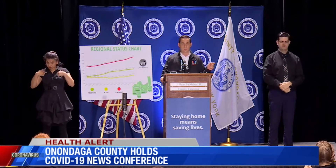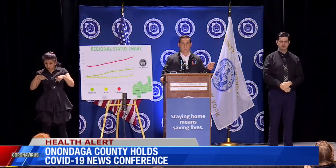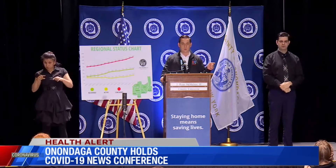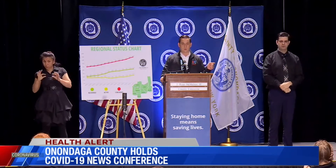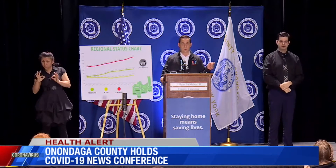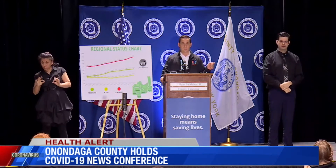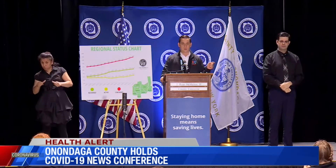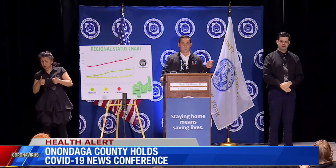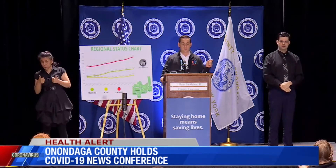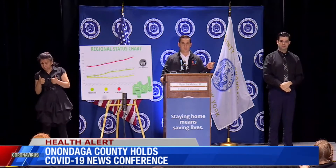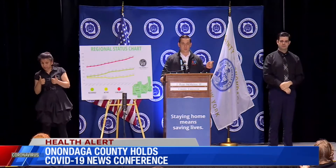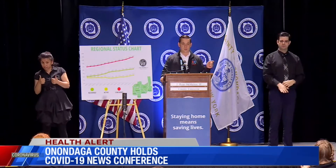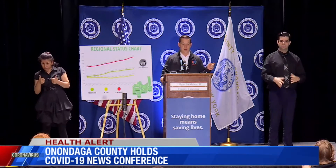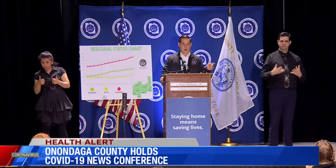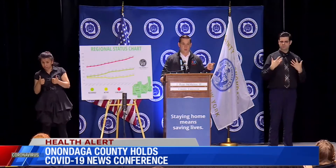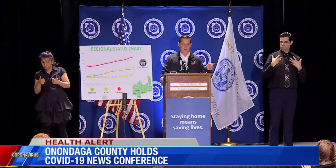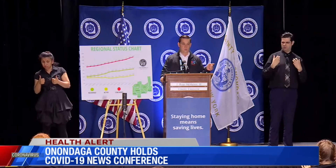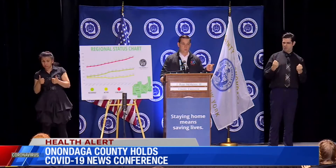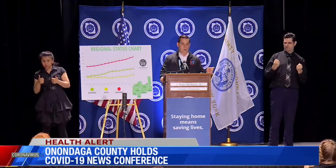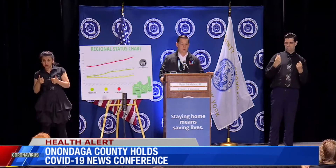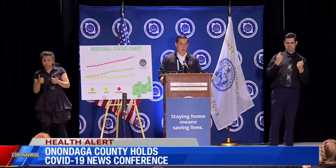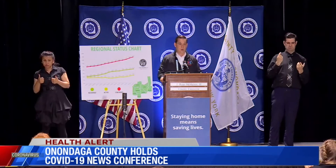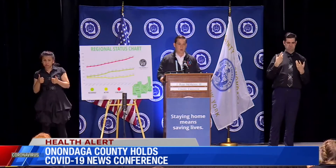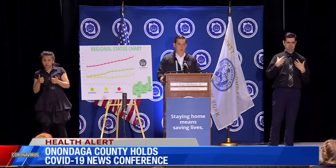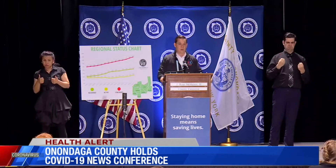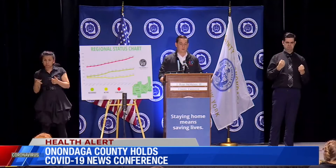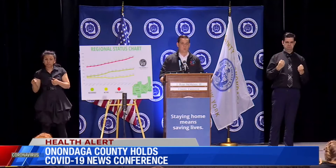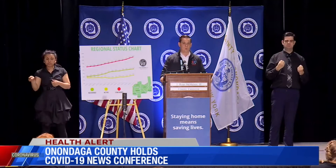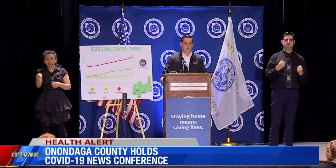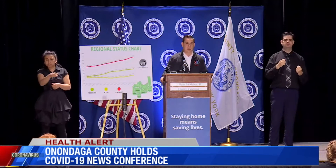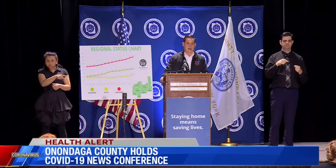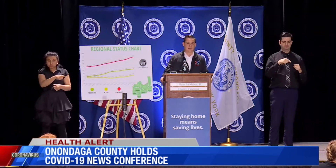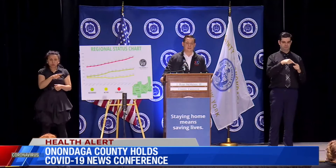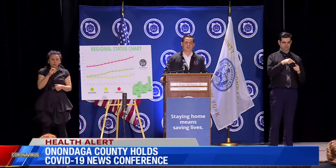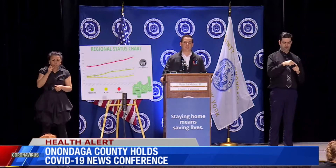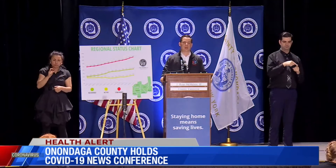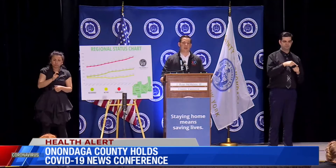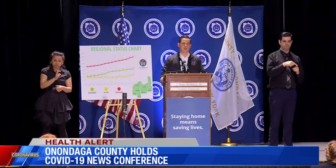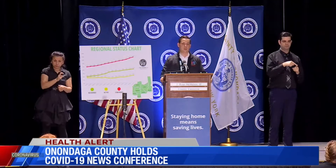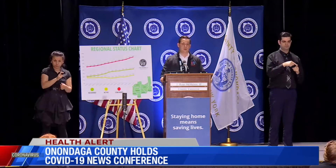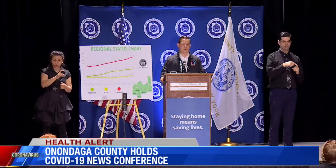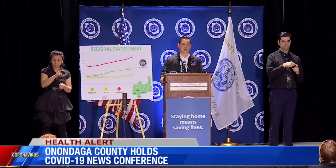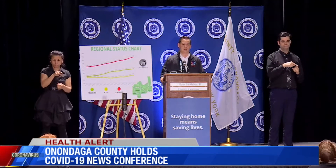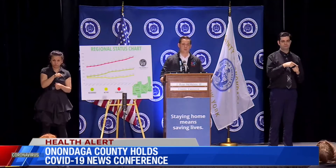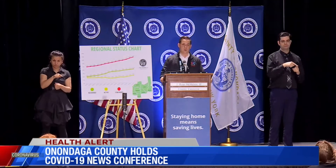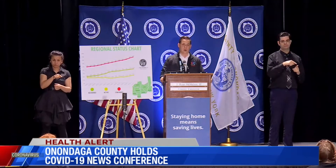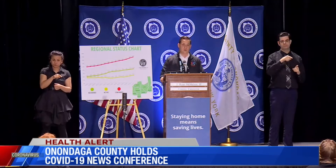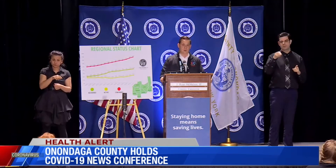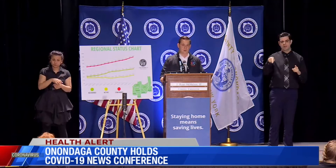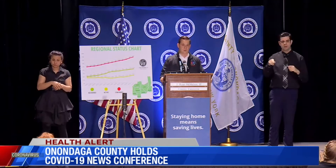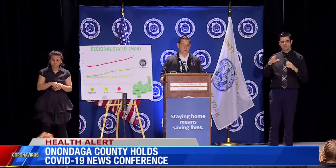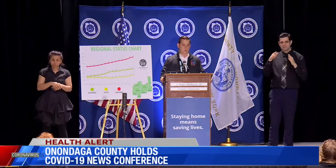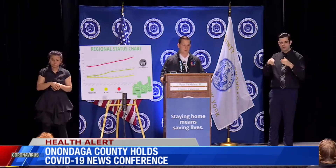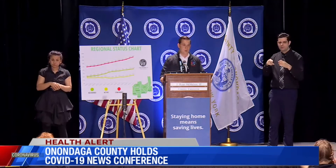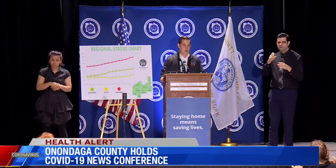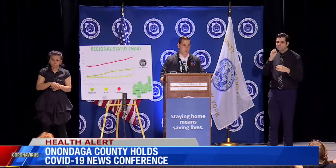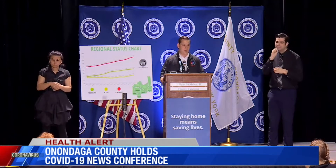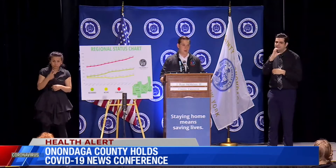now with seniors now, the guidance has changed related to